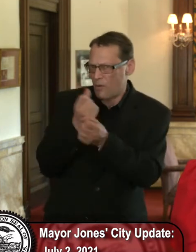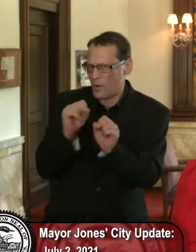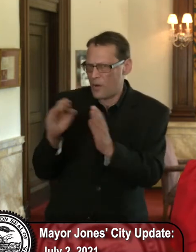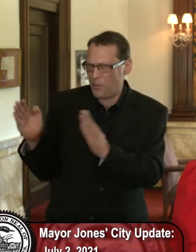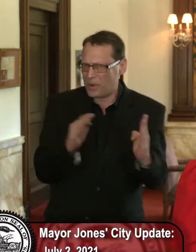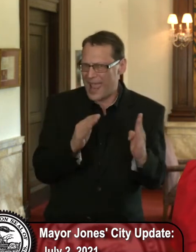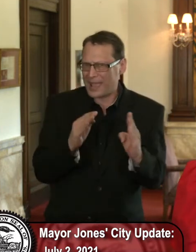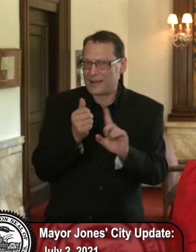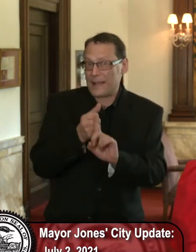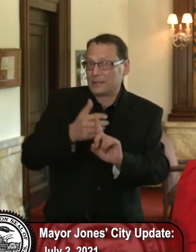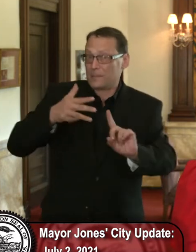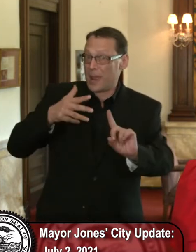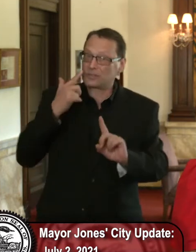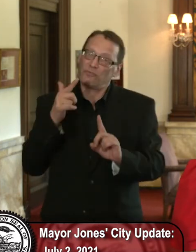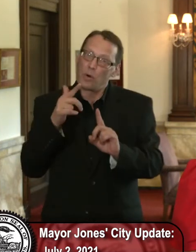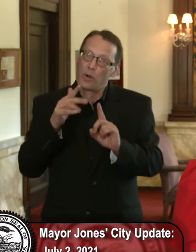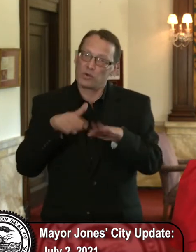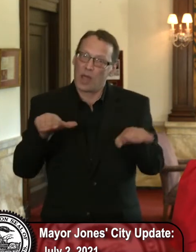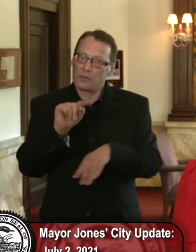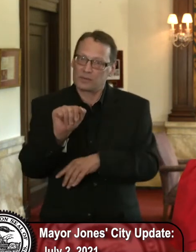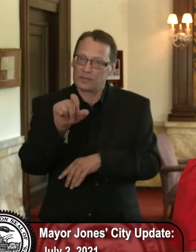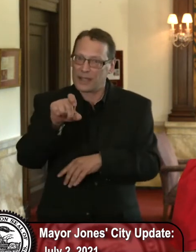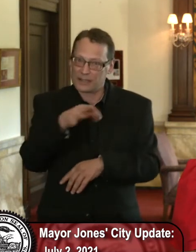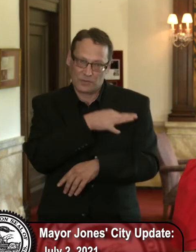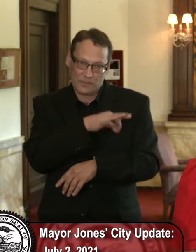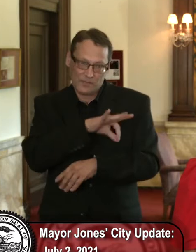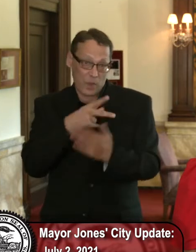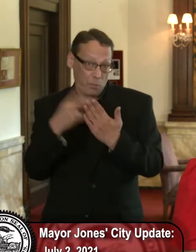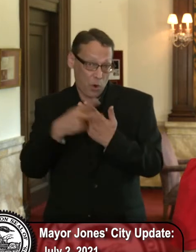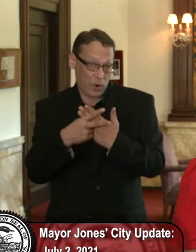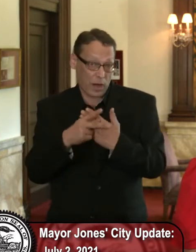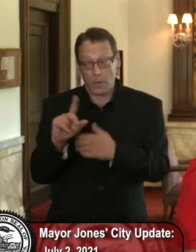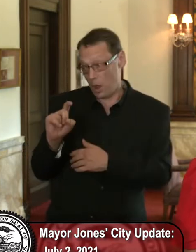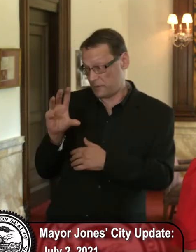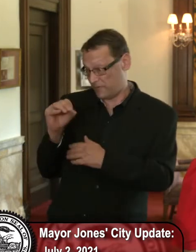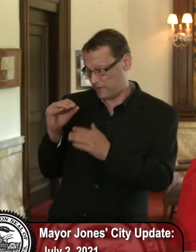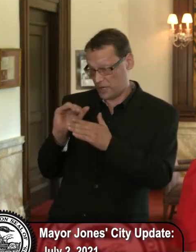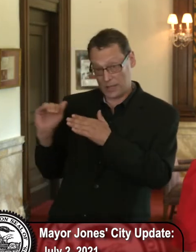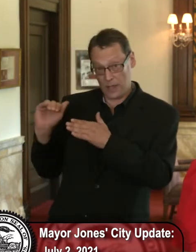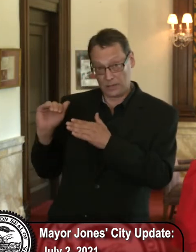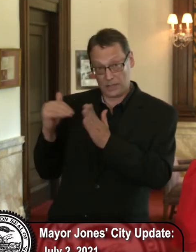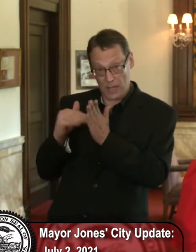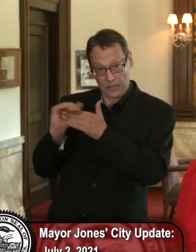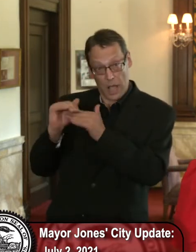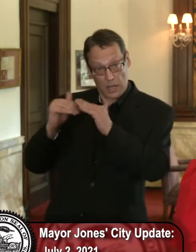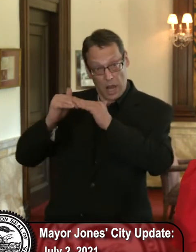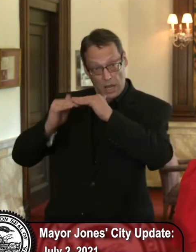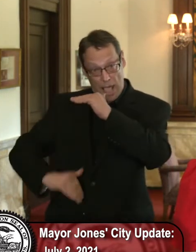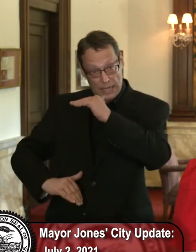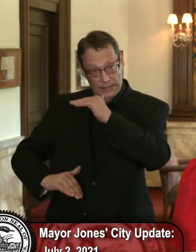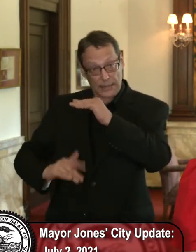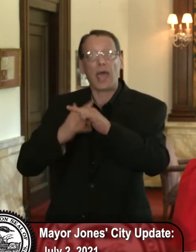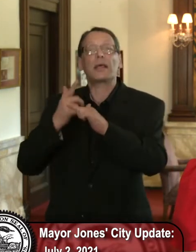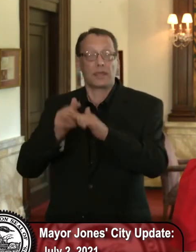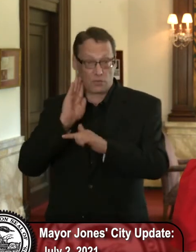an expansion of the child tax credit program. If you make less than $150,000, you are on track